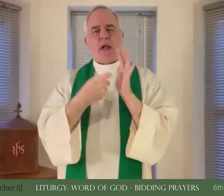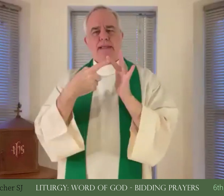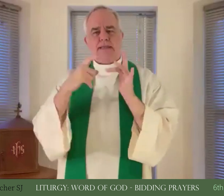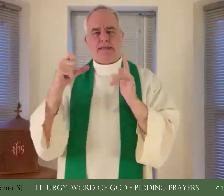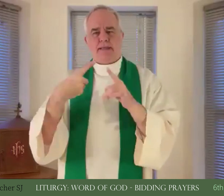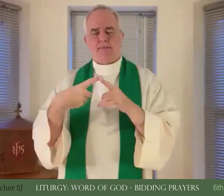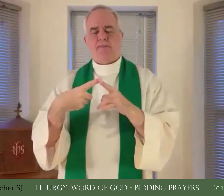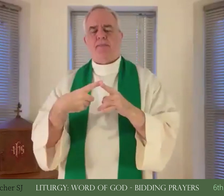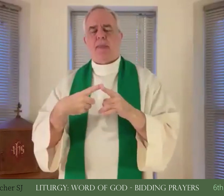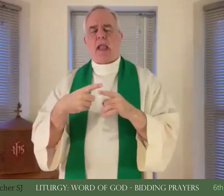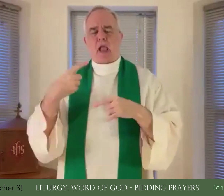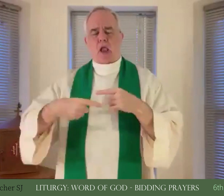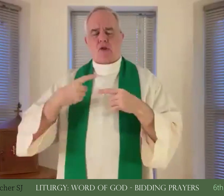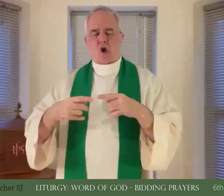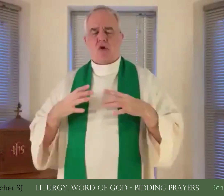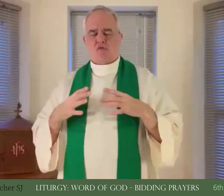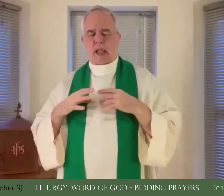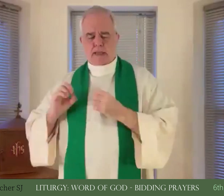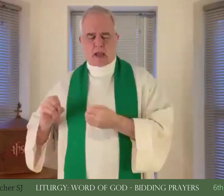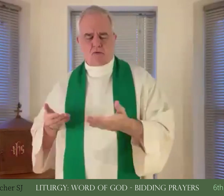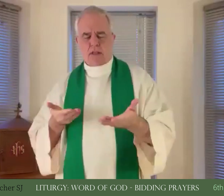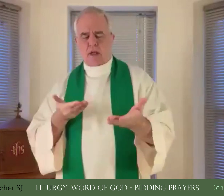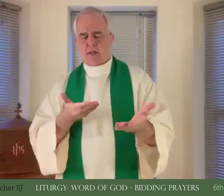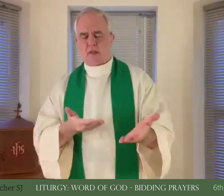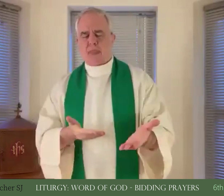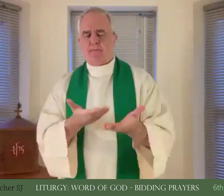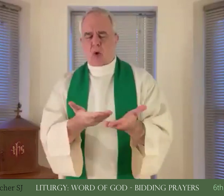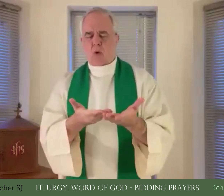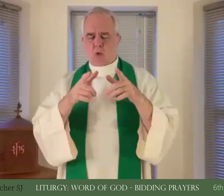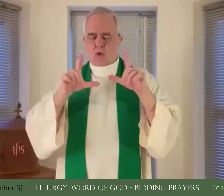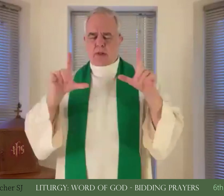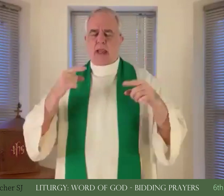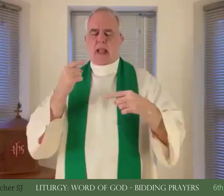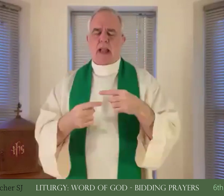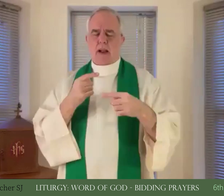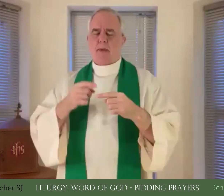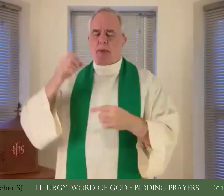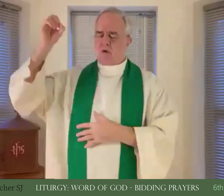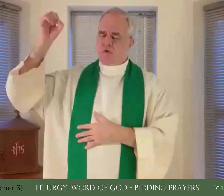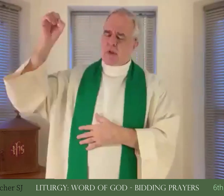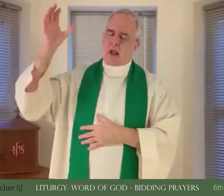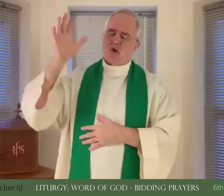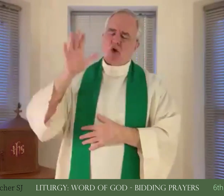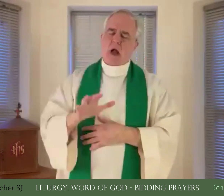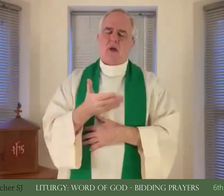Price. The time of rest, grant unto them, O Lord, that perpetual light shine on